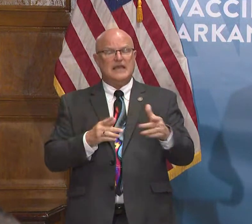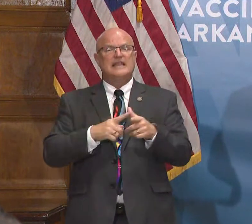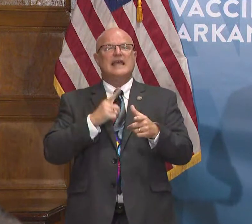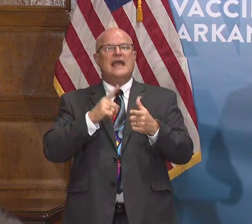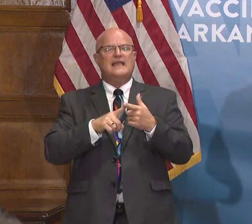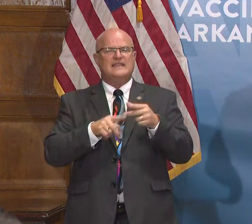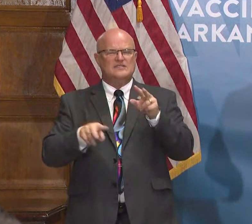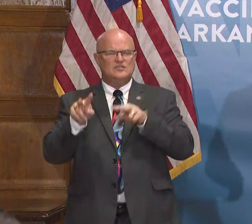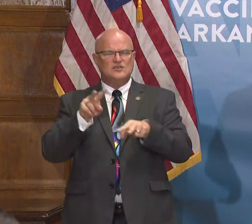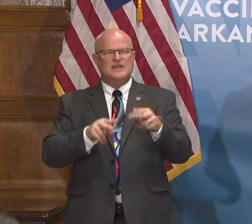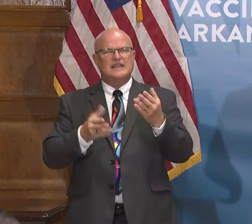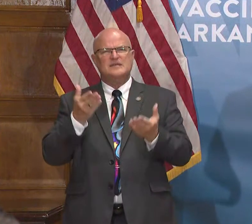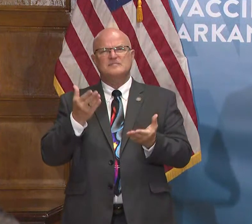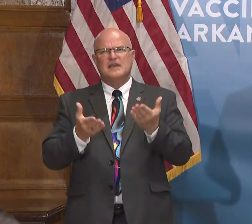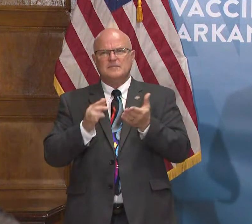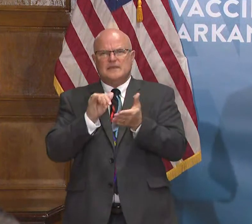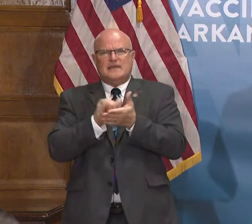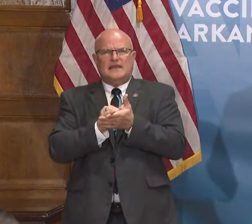probably be looking at